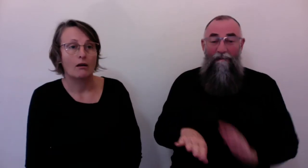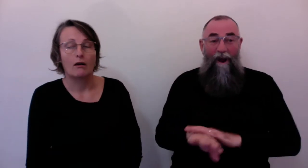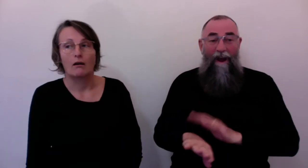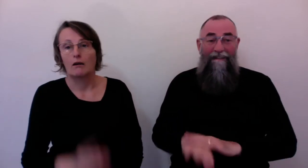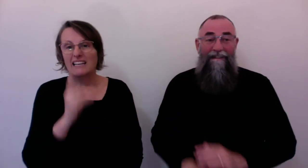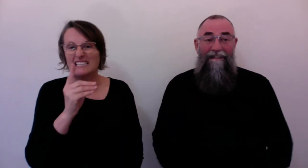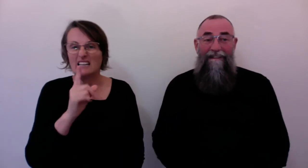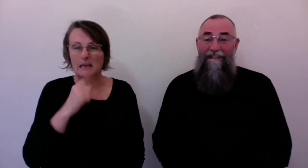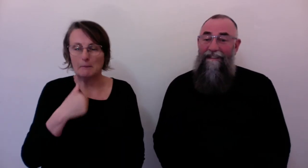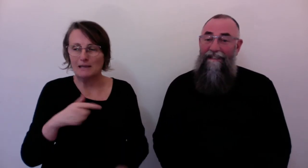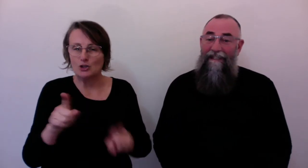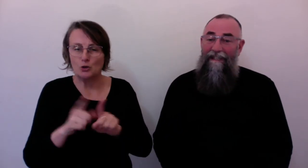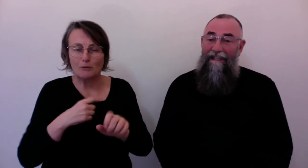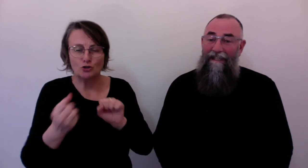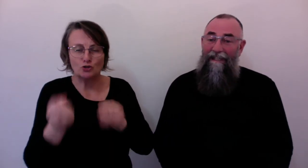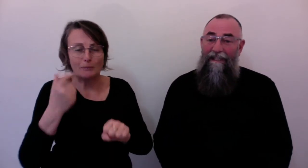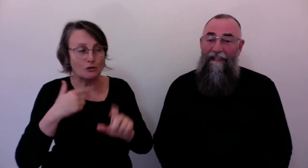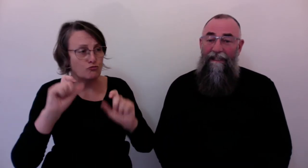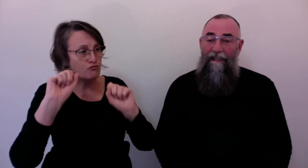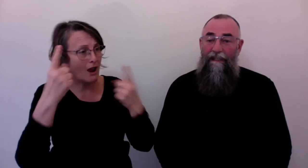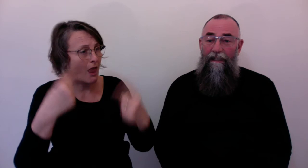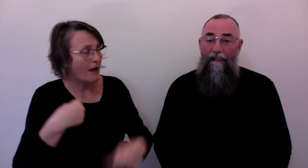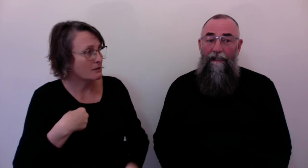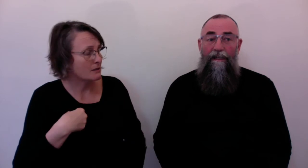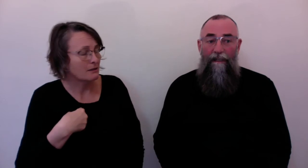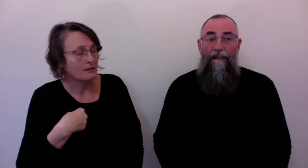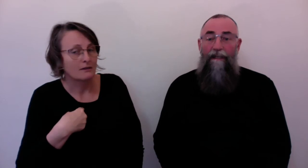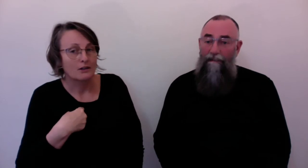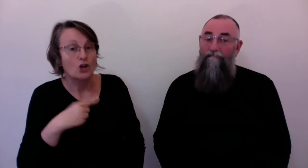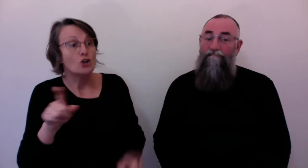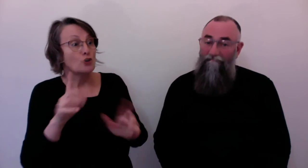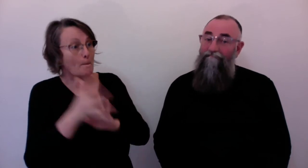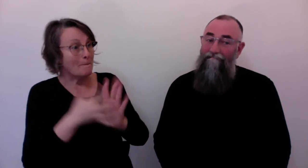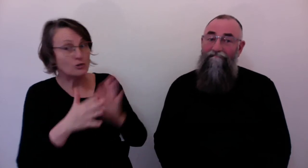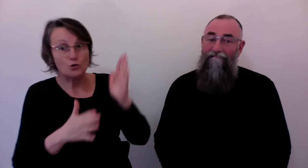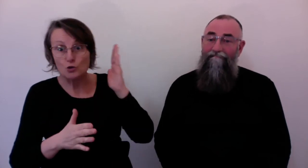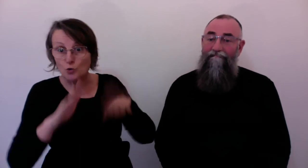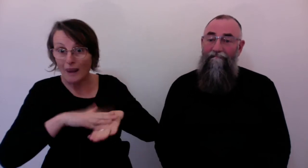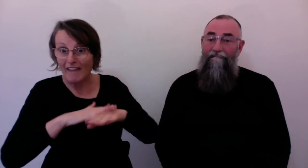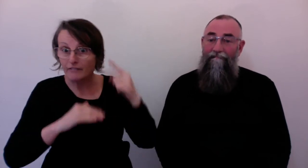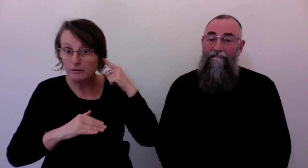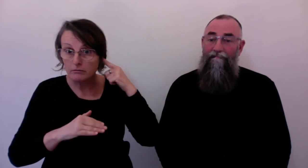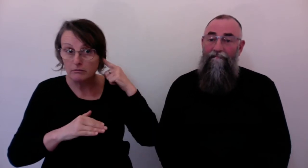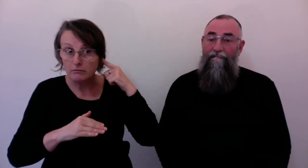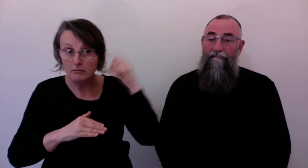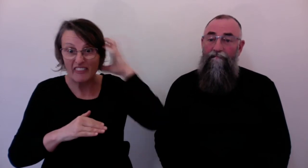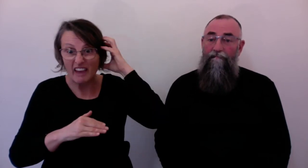That's dumb. So standing, I thought it would if go I'm, both ears. That's so true. if I'm standing, so the left side of your headphone right now is completely useless.